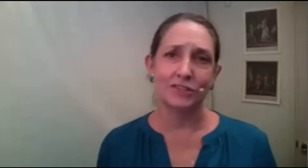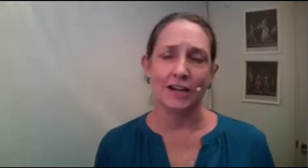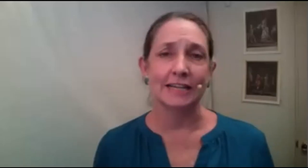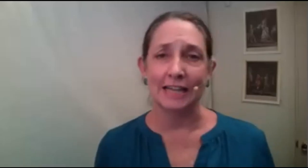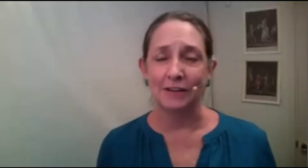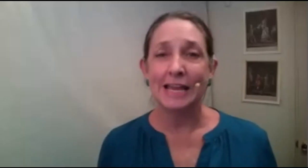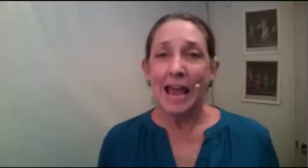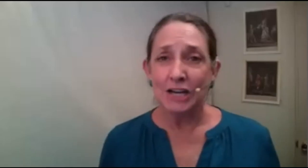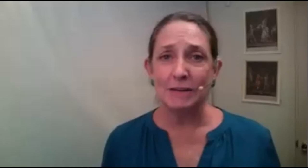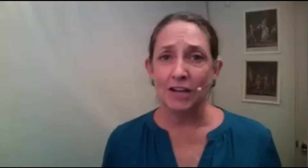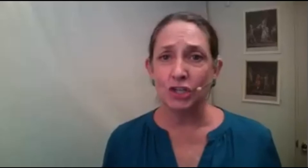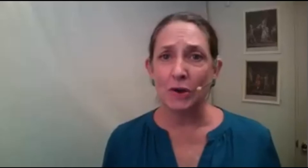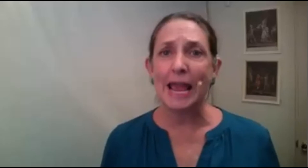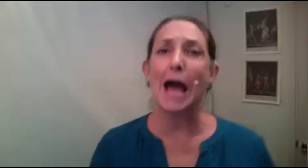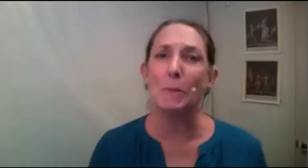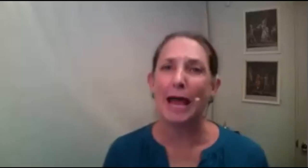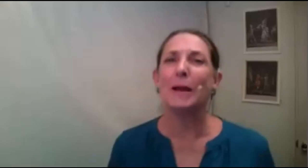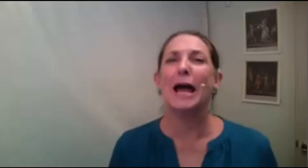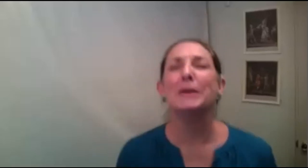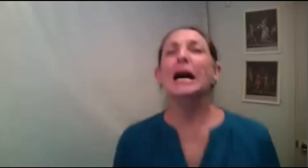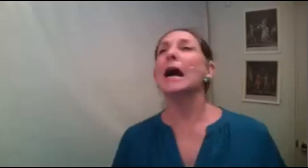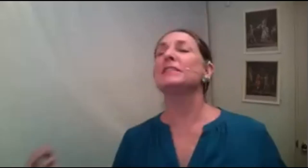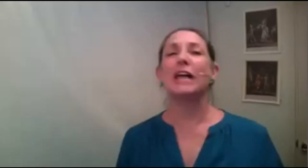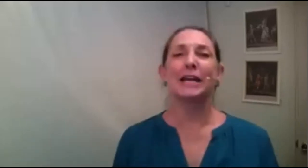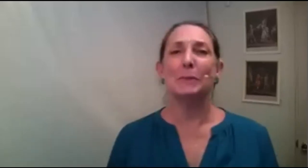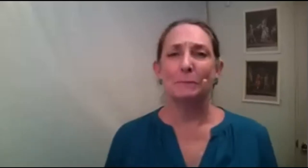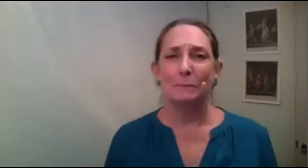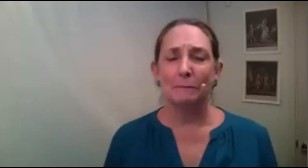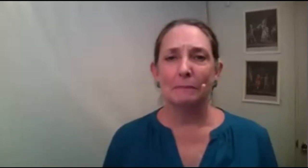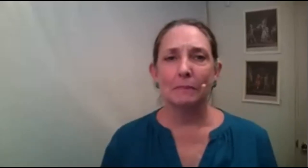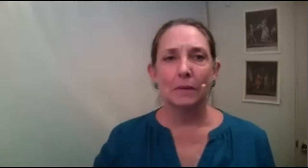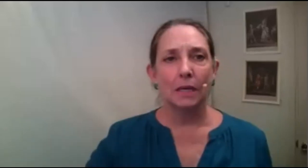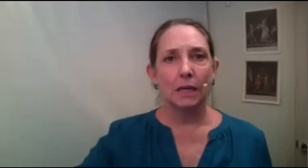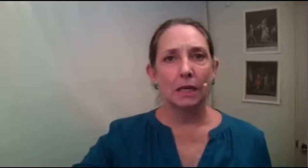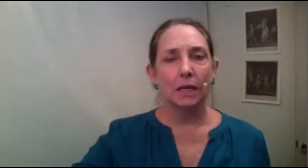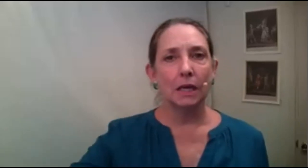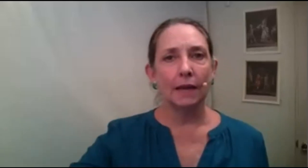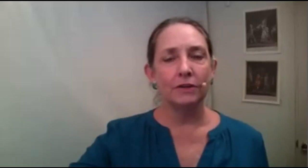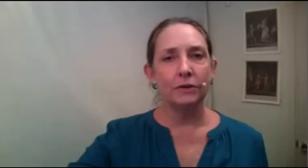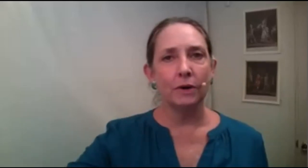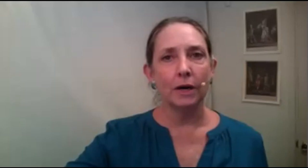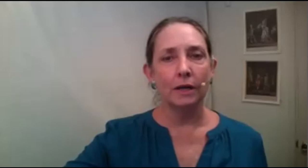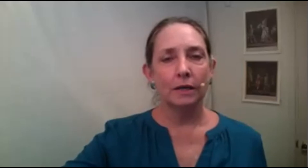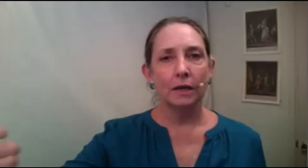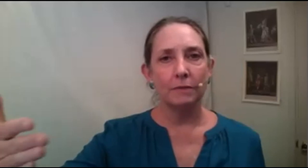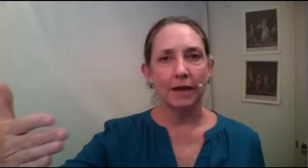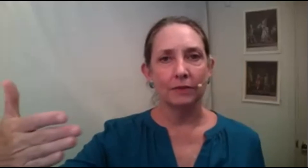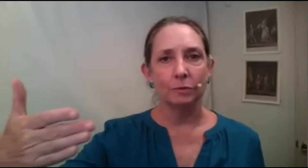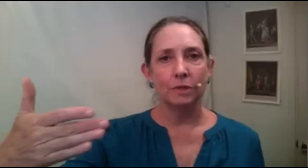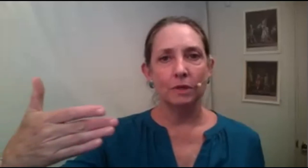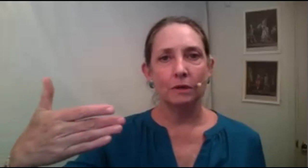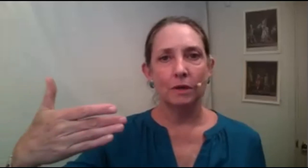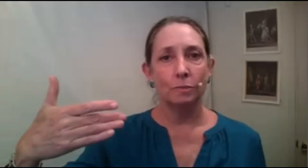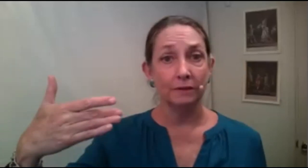voices talking and laughing. And she began shouting, "Help, help, help! I'm stuck in the..." And the door of the